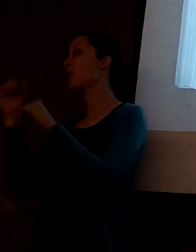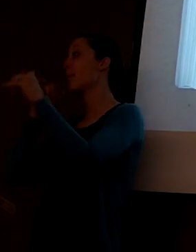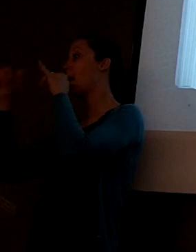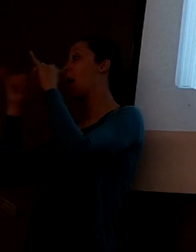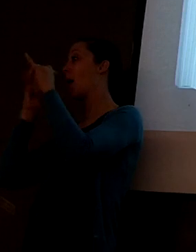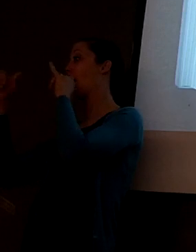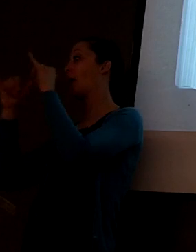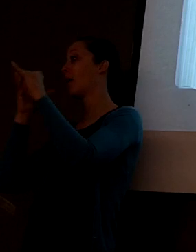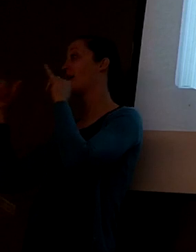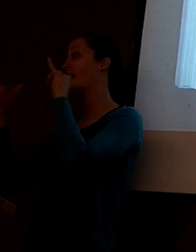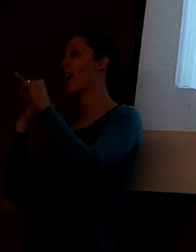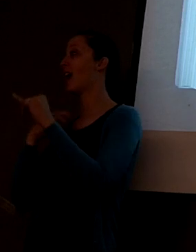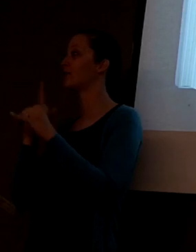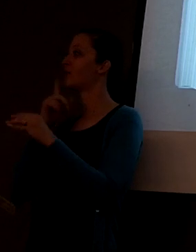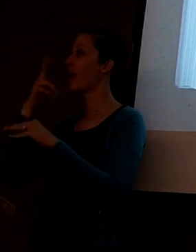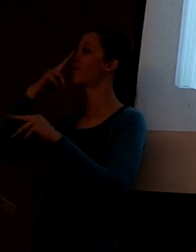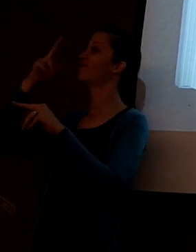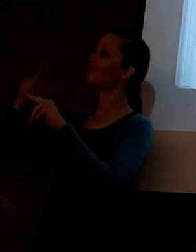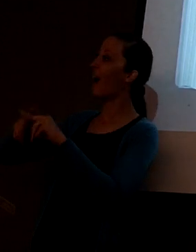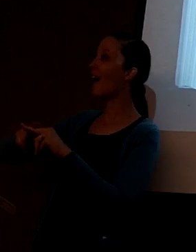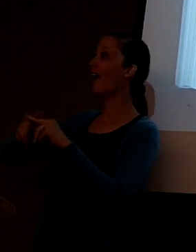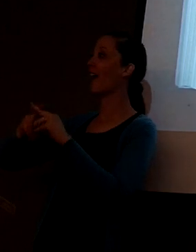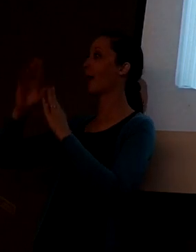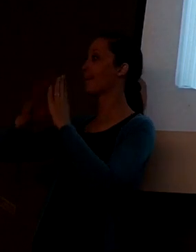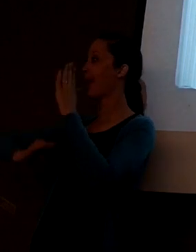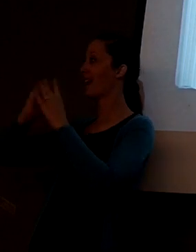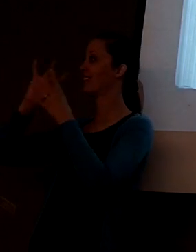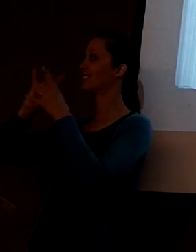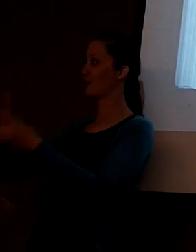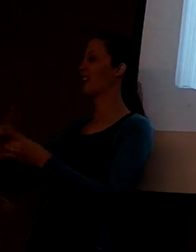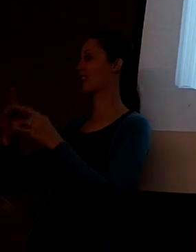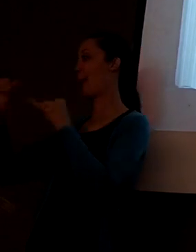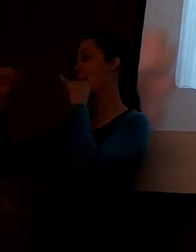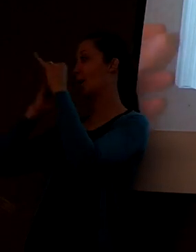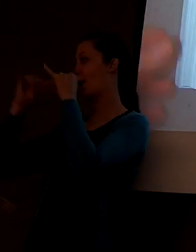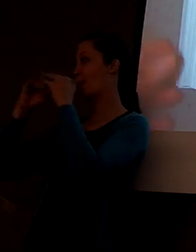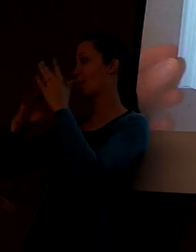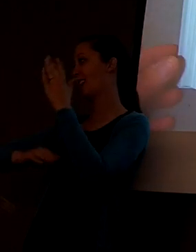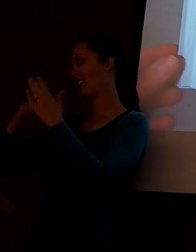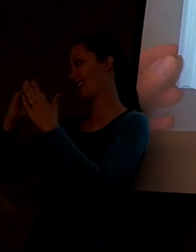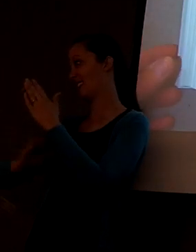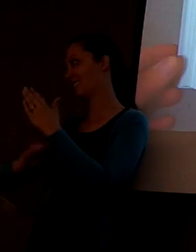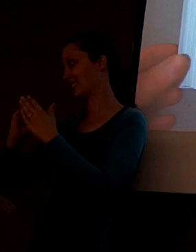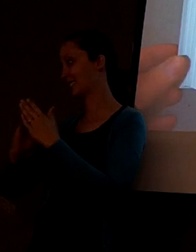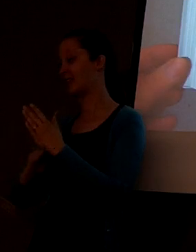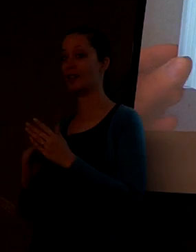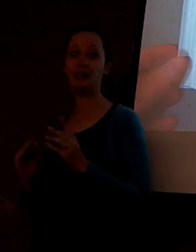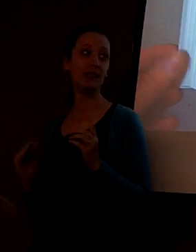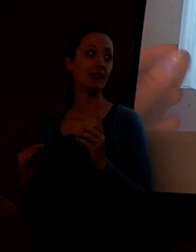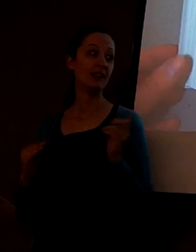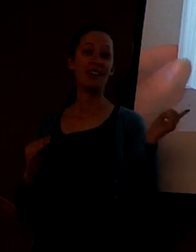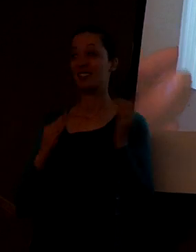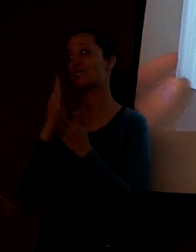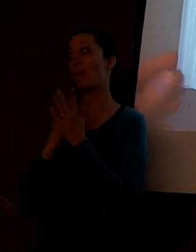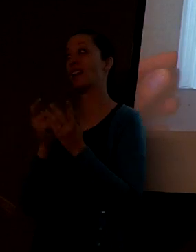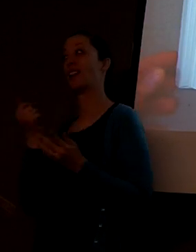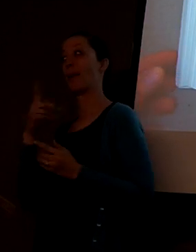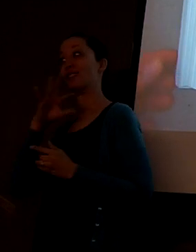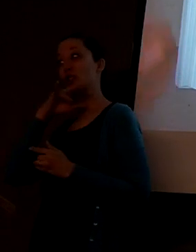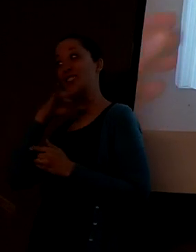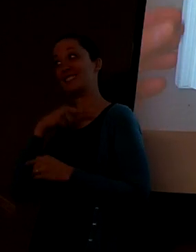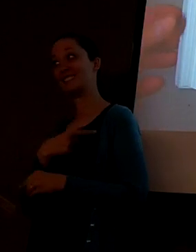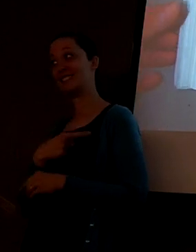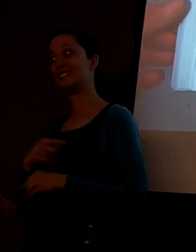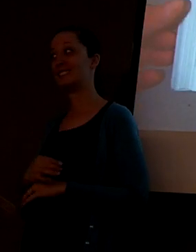fun, wonderful paintings that deal with the activities that are going on there. And some of them get a little bit vulgar,